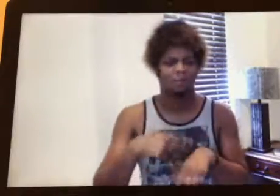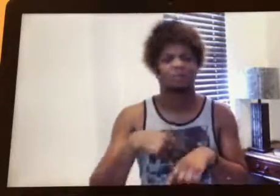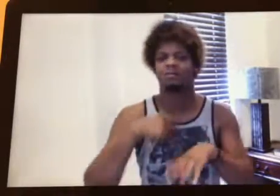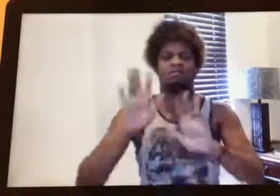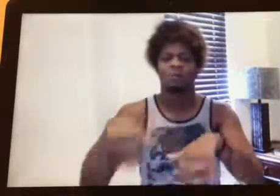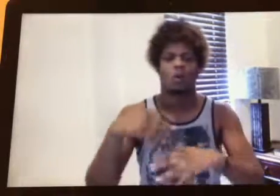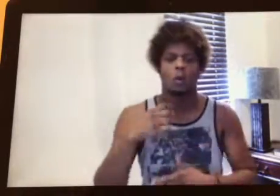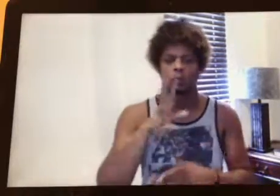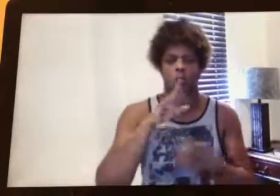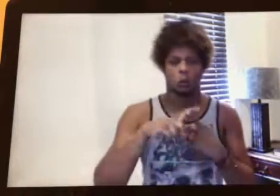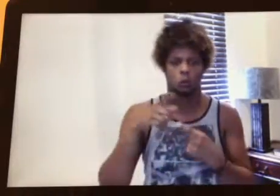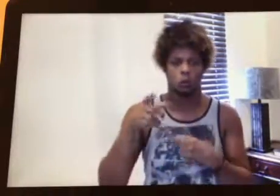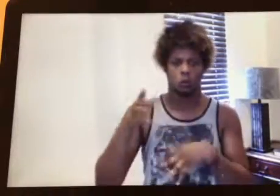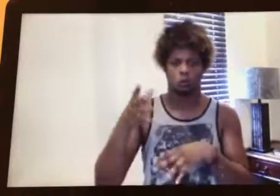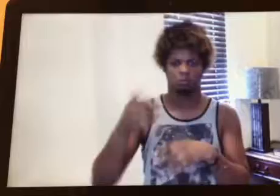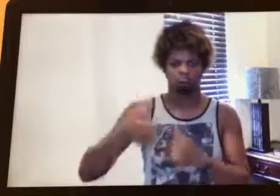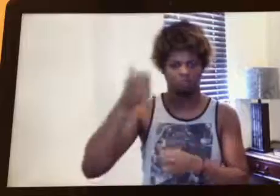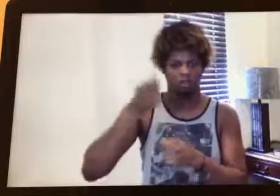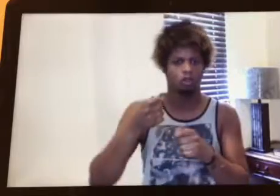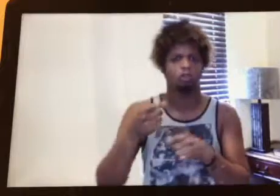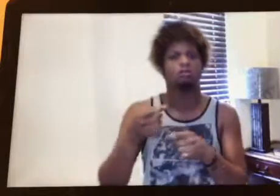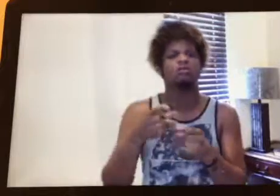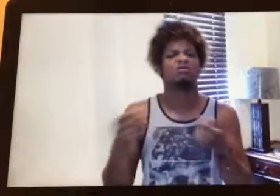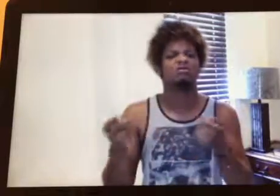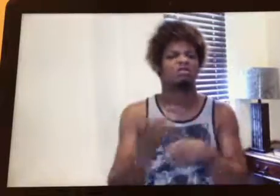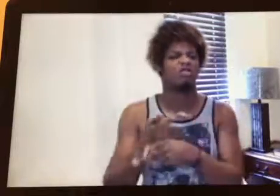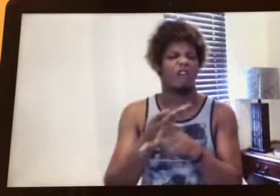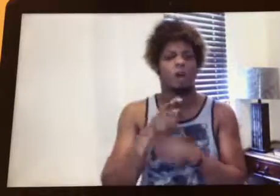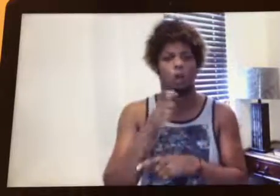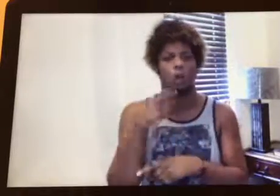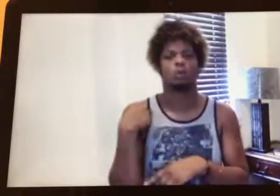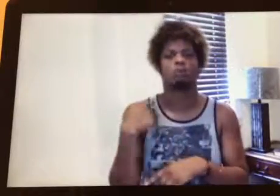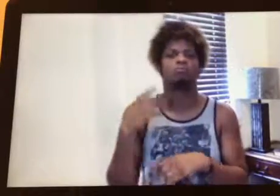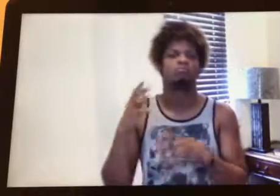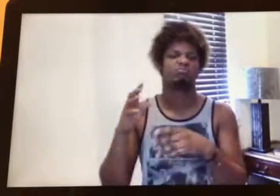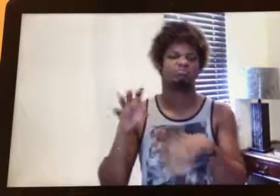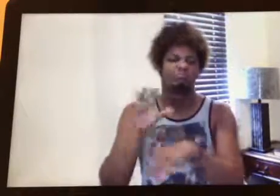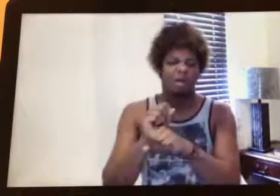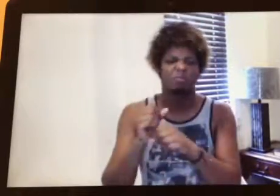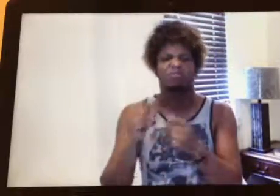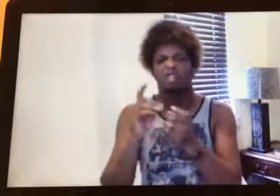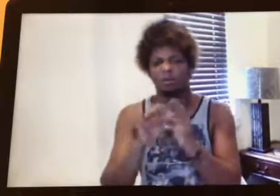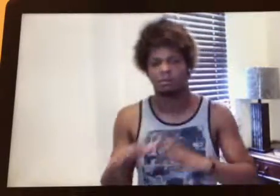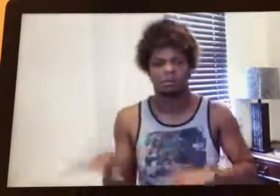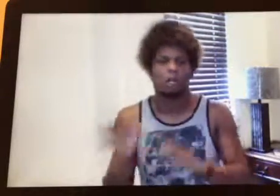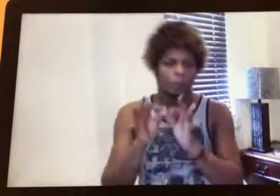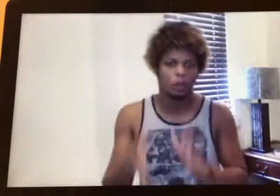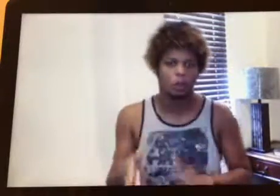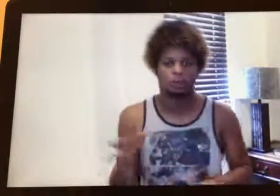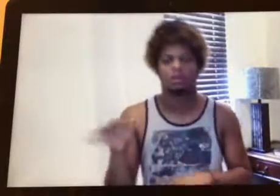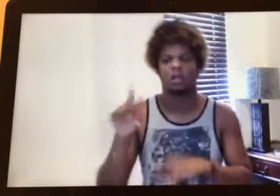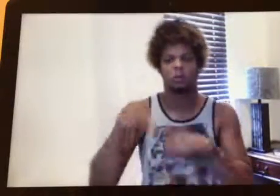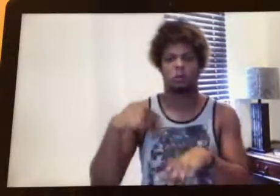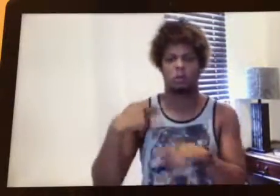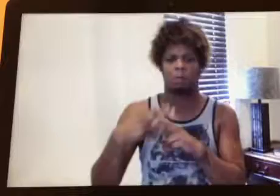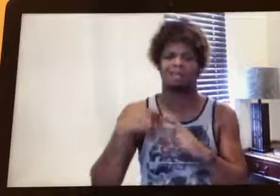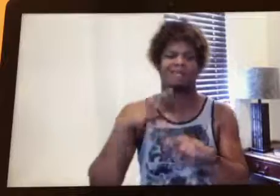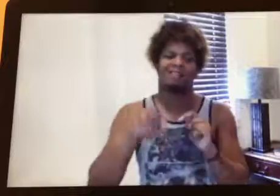So after that, I was just finished, and I asked if I could talk to a supervisor or something, somebody that was in charge about